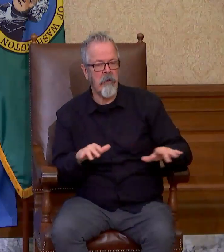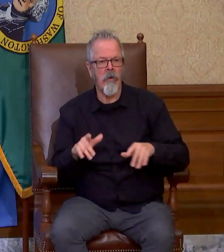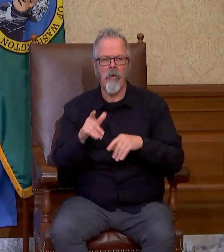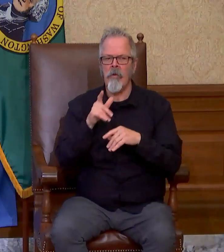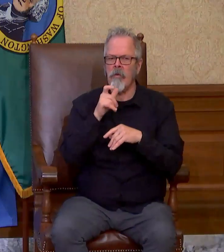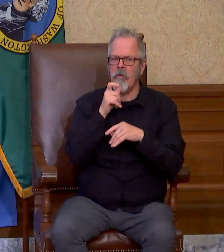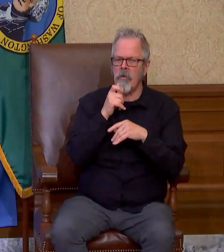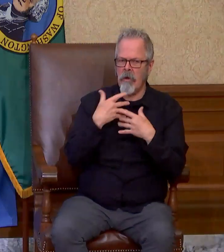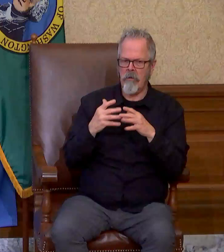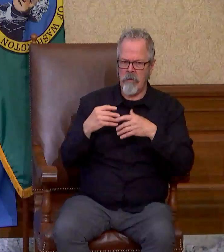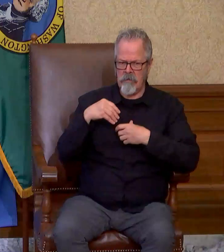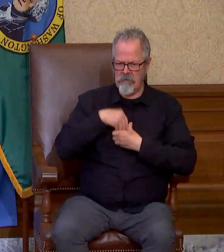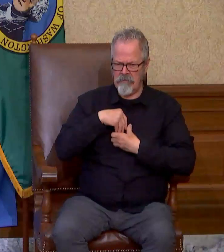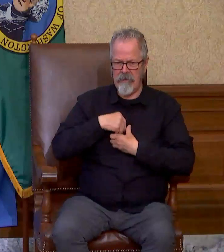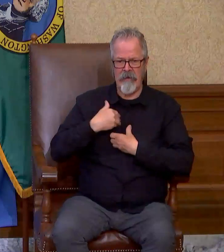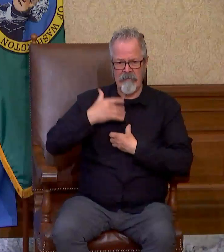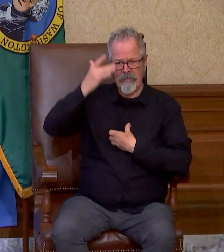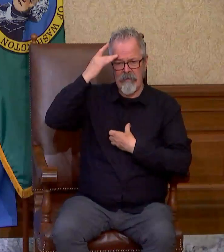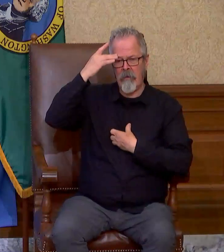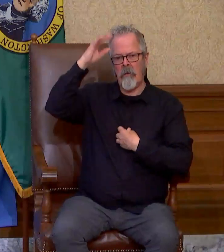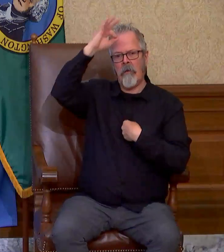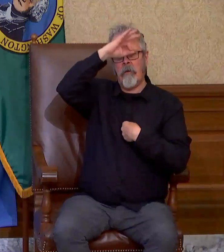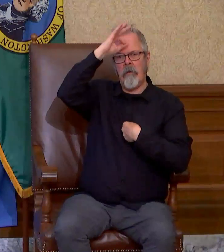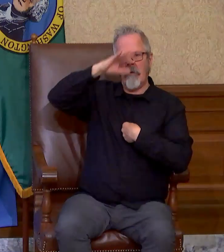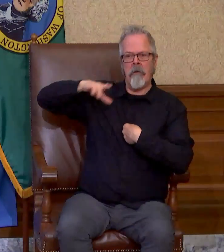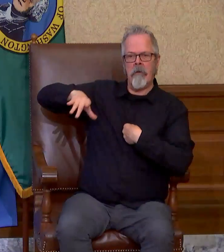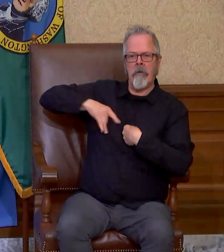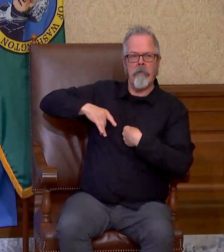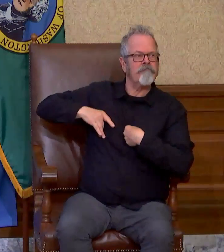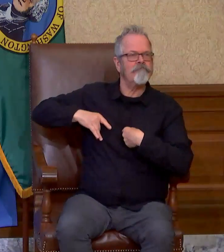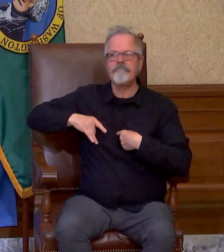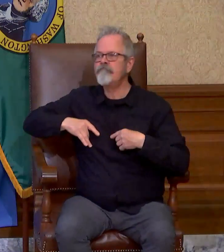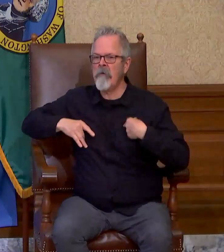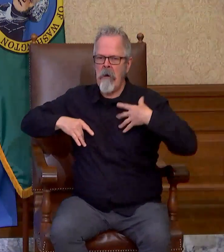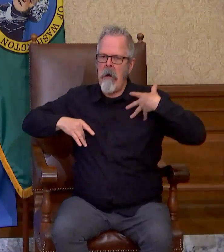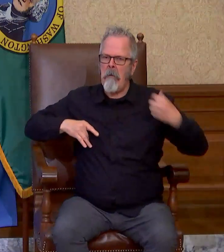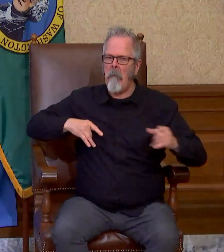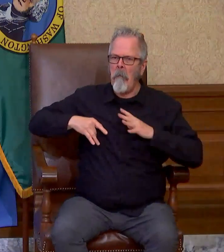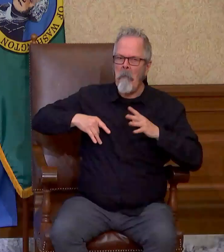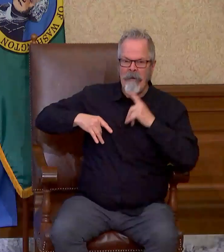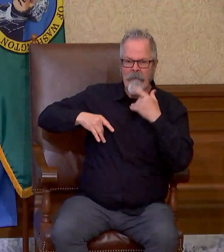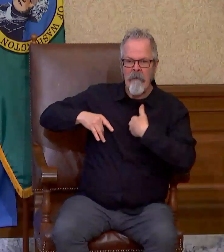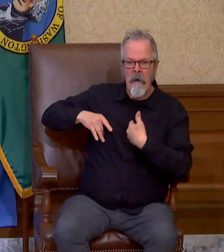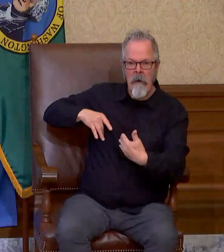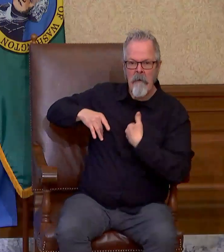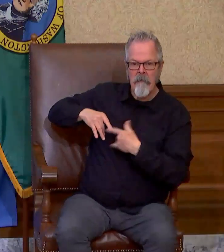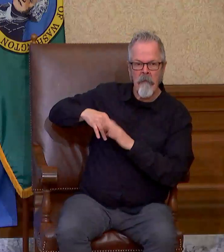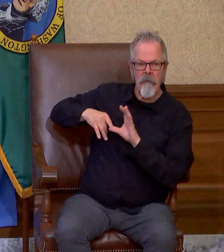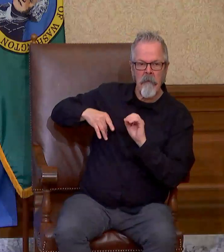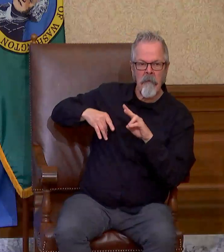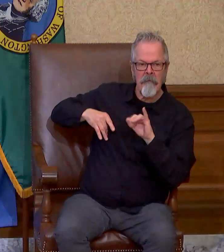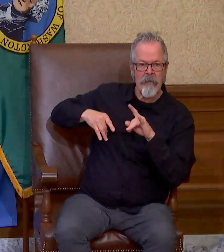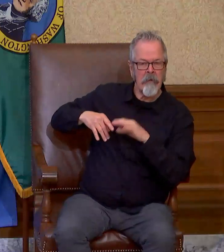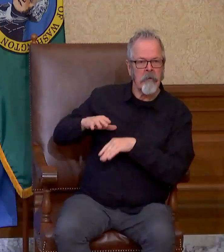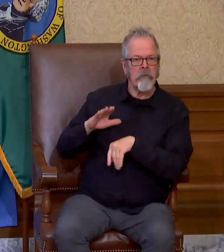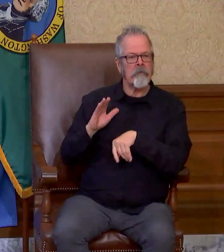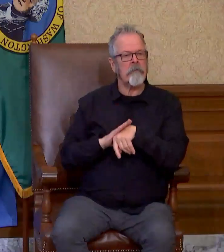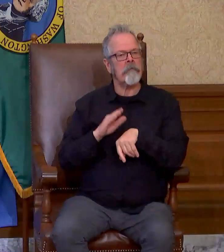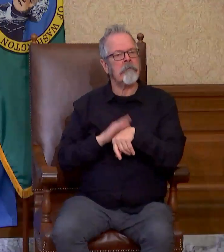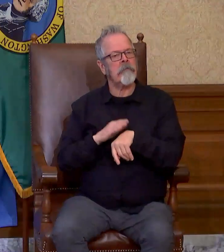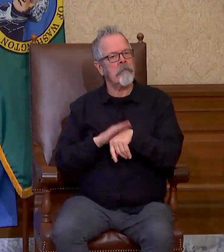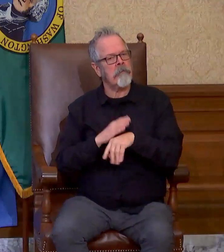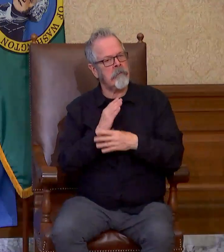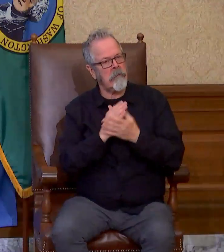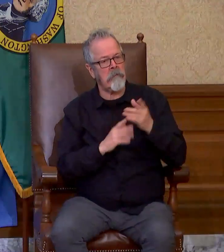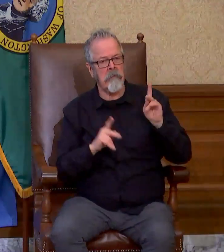this, because there's some folks that have argued that this is a get out of jail free card, that once